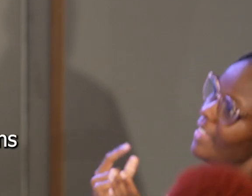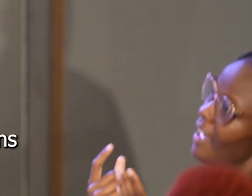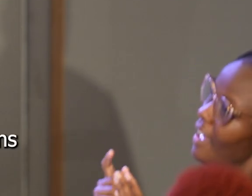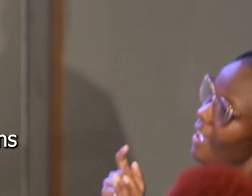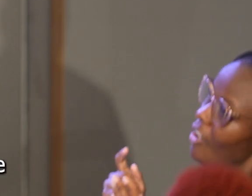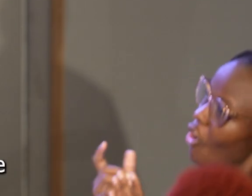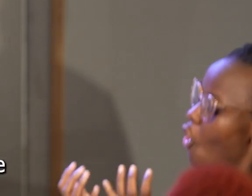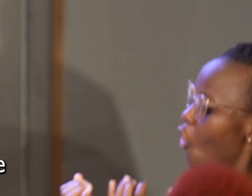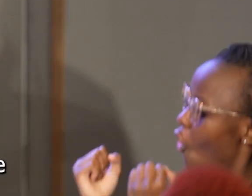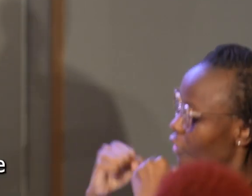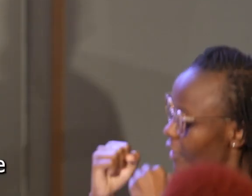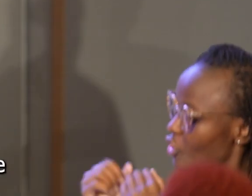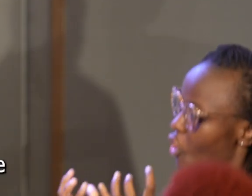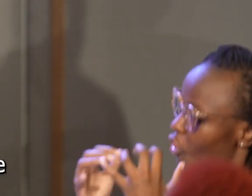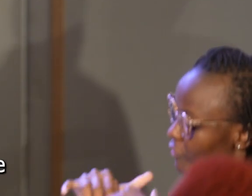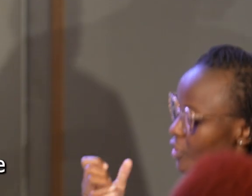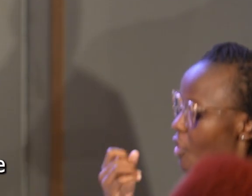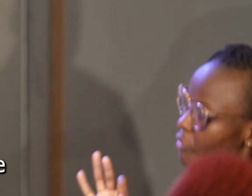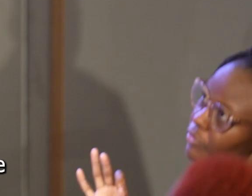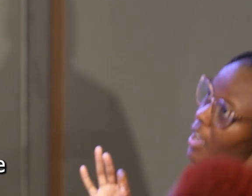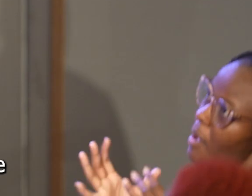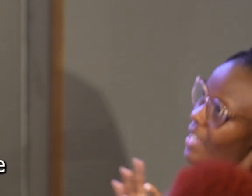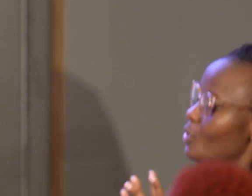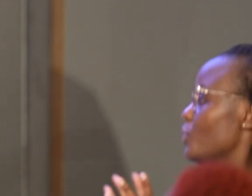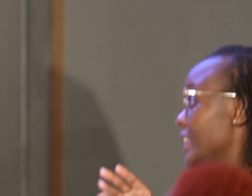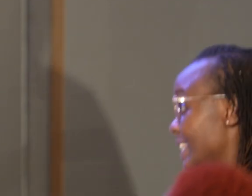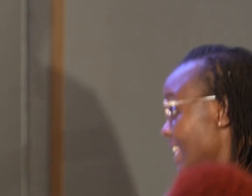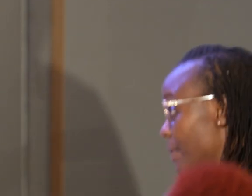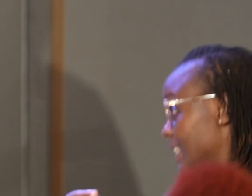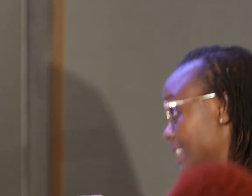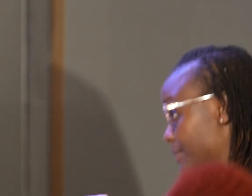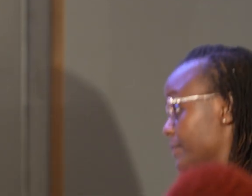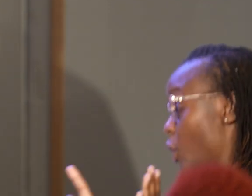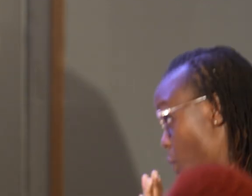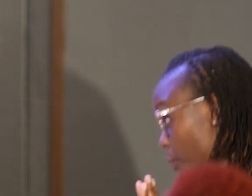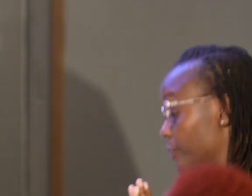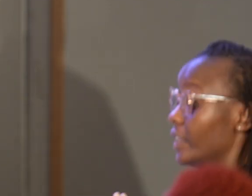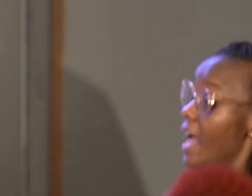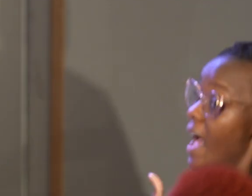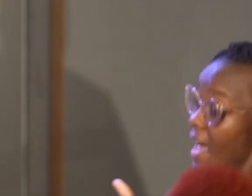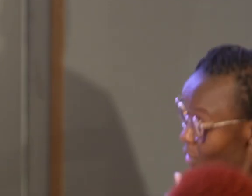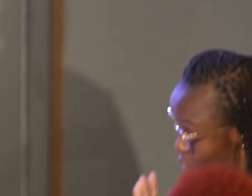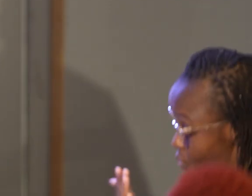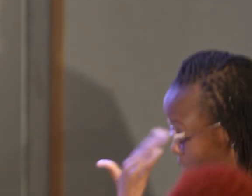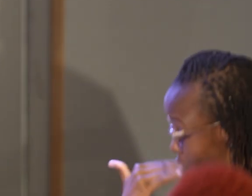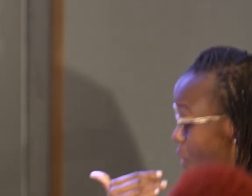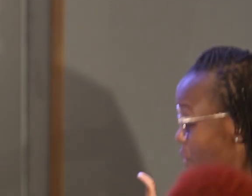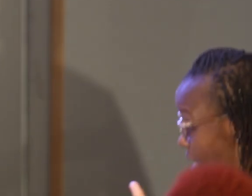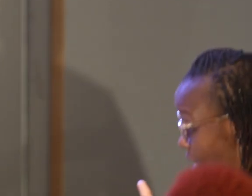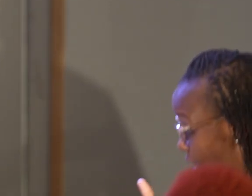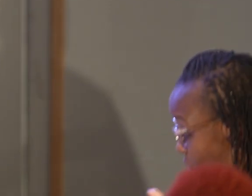with Disabilities. And I'm told by a very reliable source that we have had 57